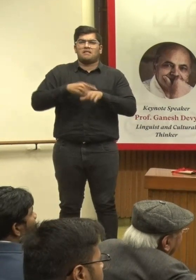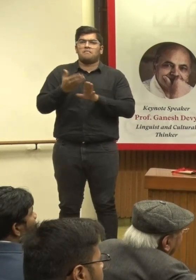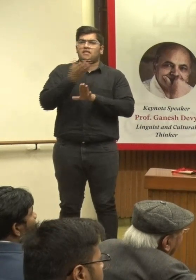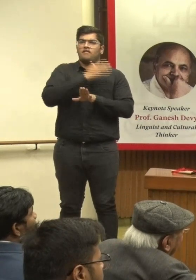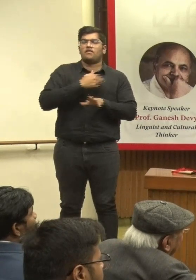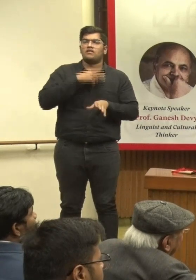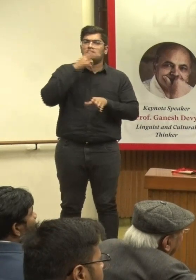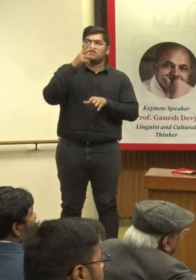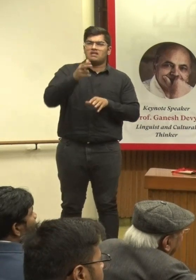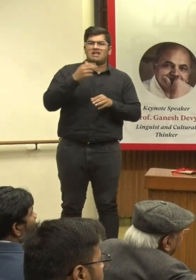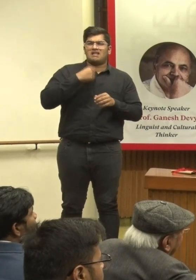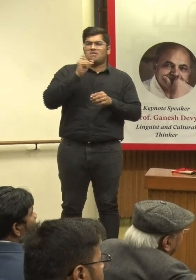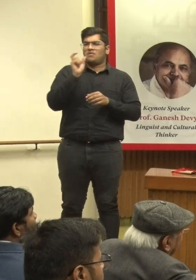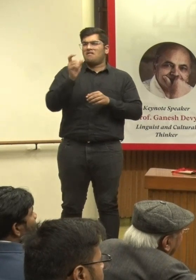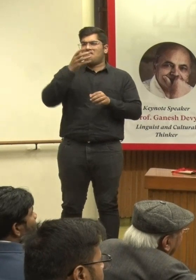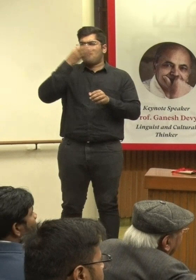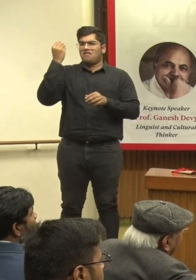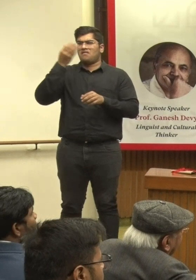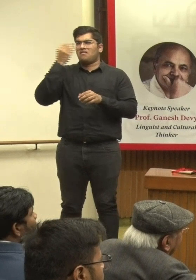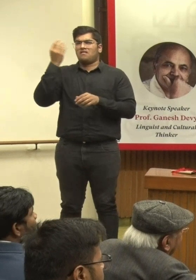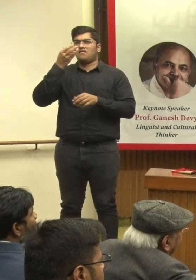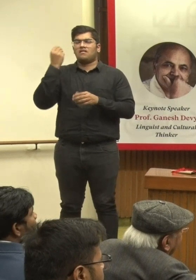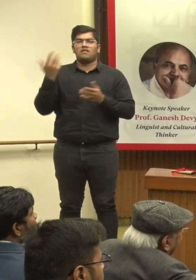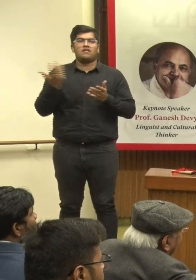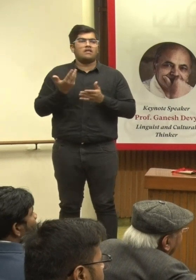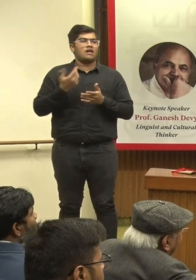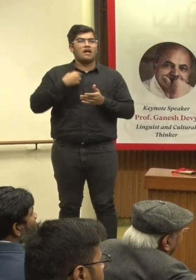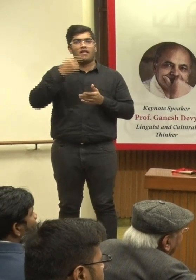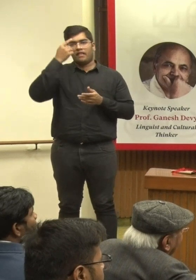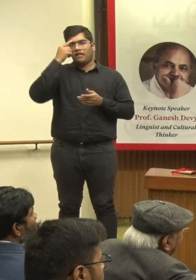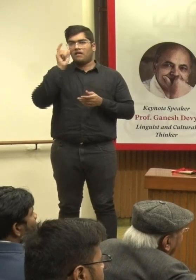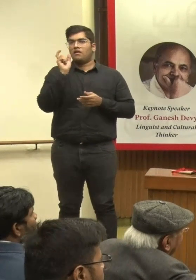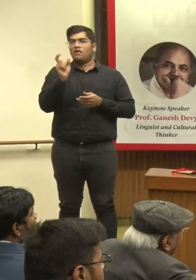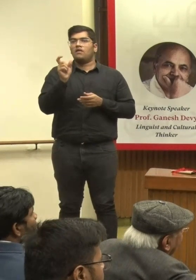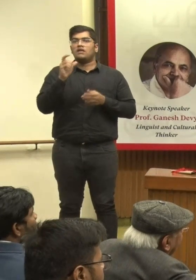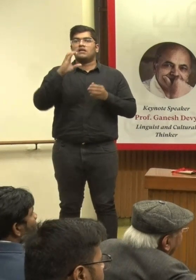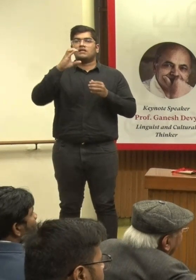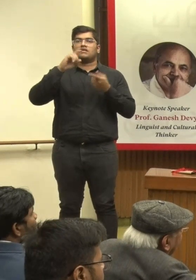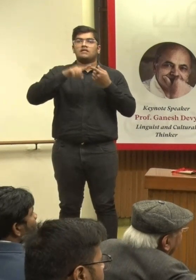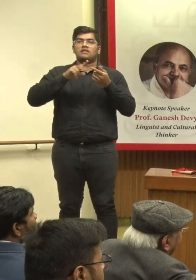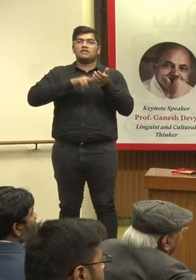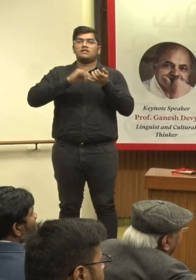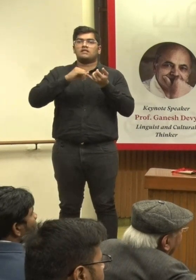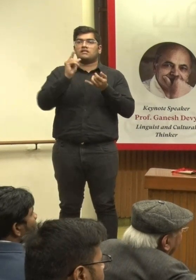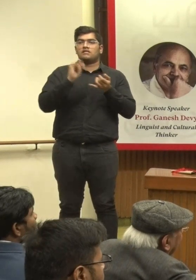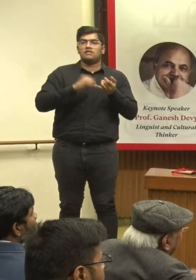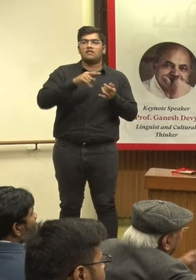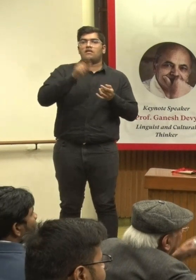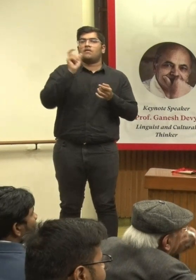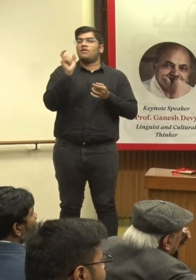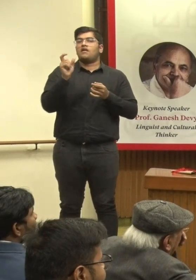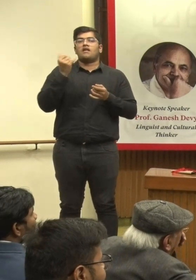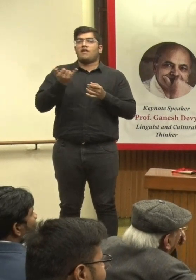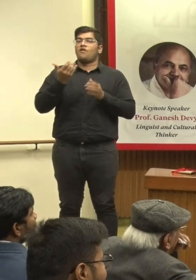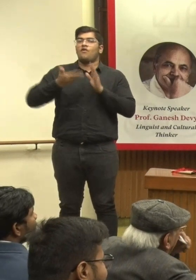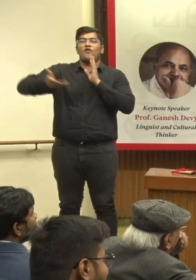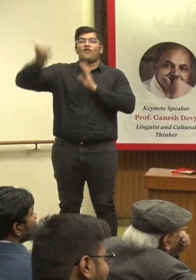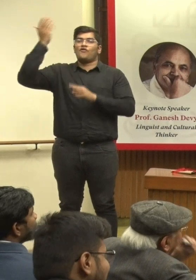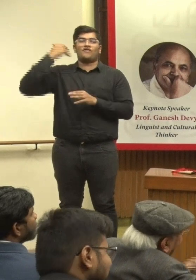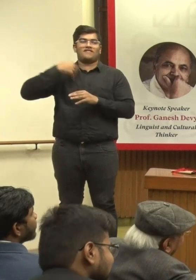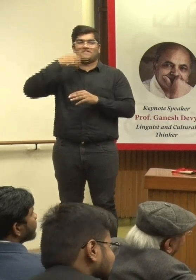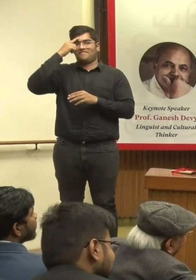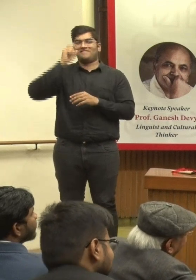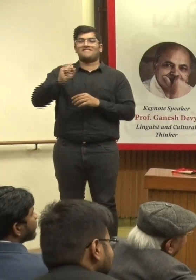I keep forgetting. I think that word was census. Because it has become old, I don't remember it easily.